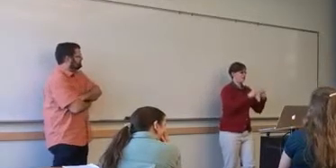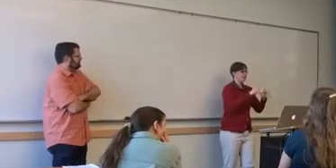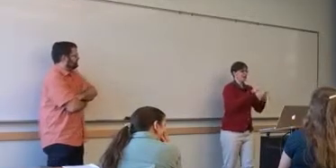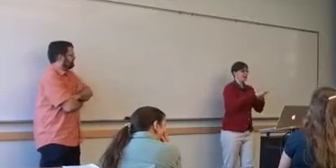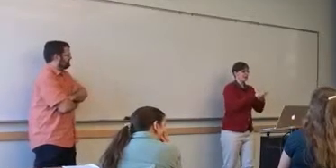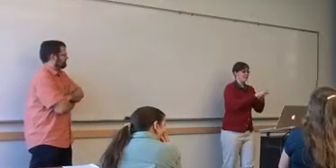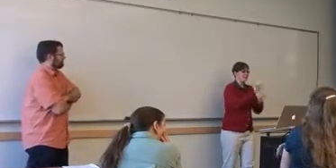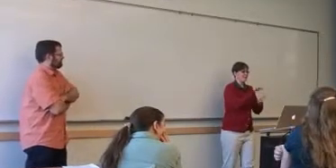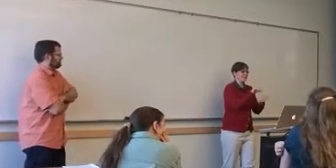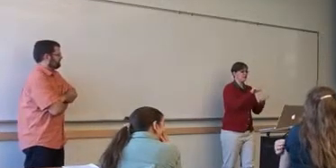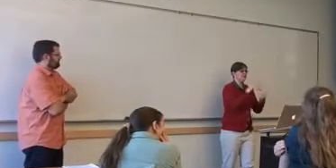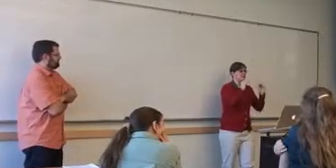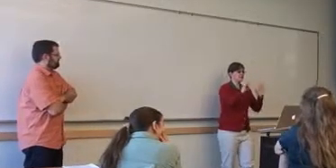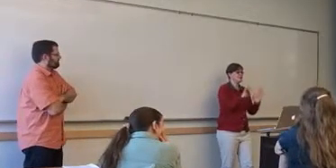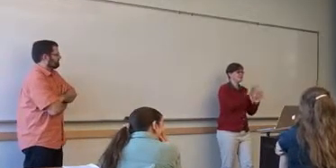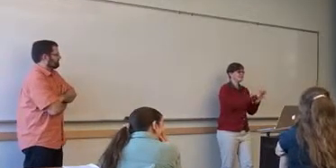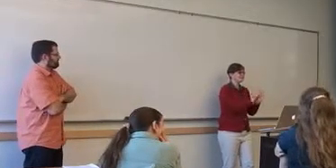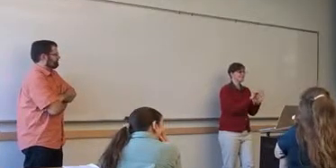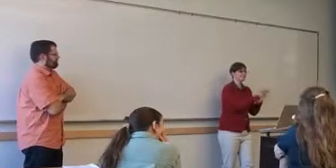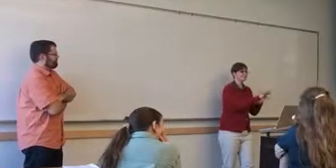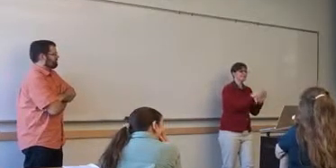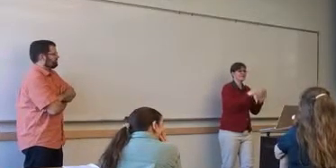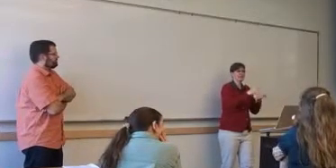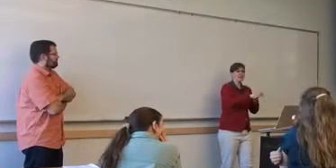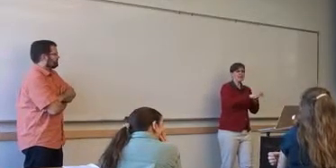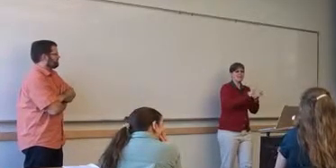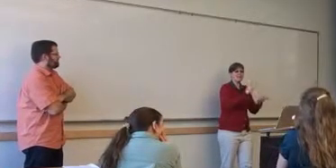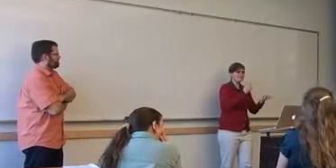when they're ready to transfer into that academic ASL,